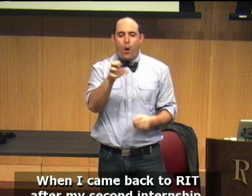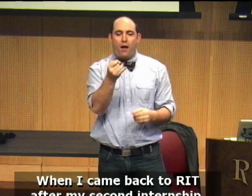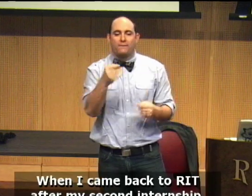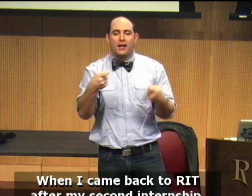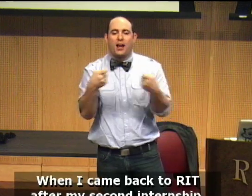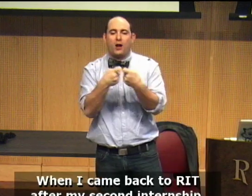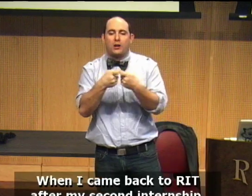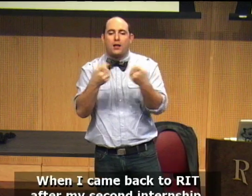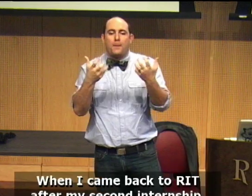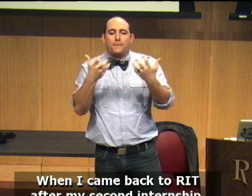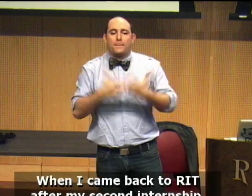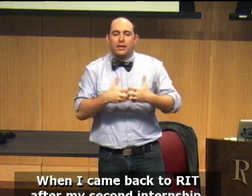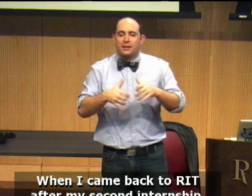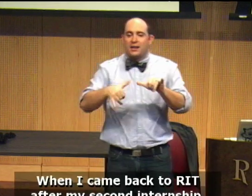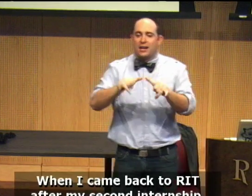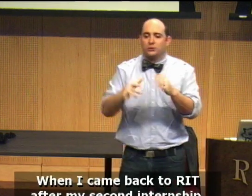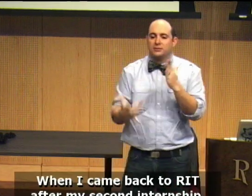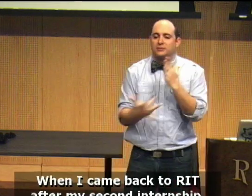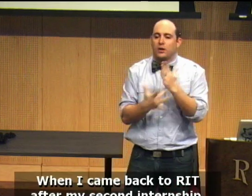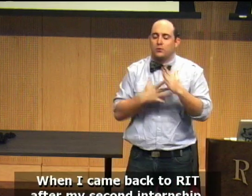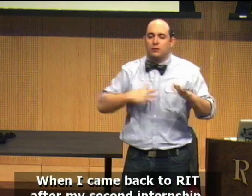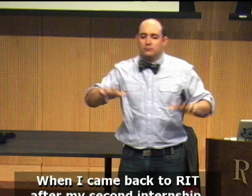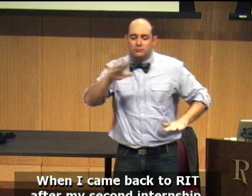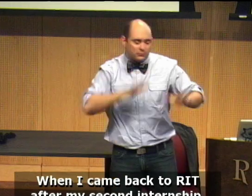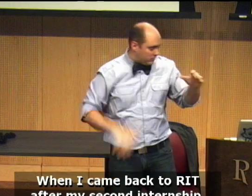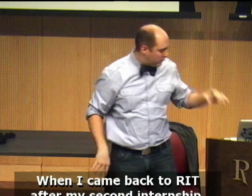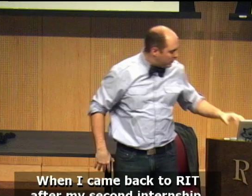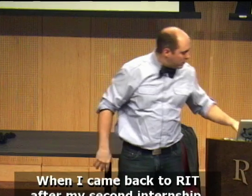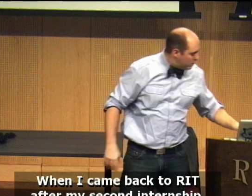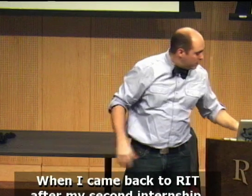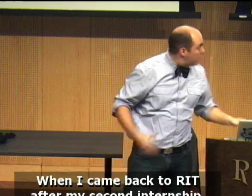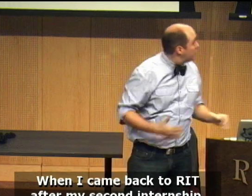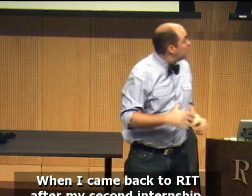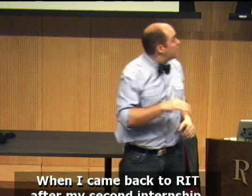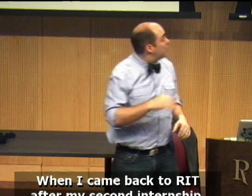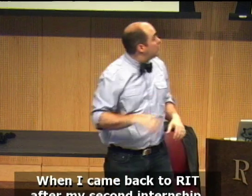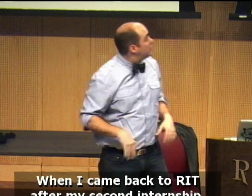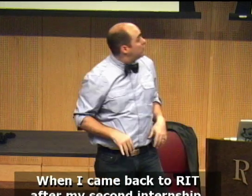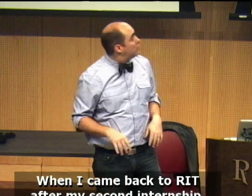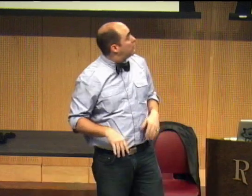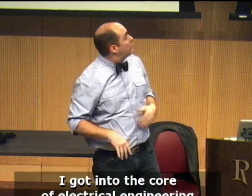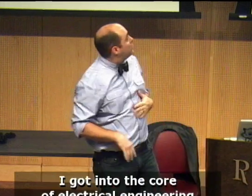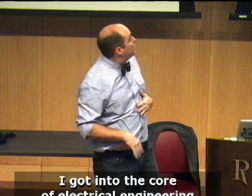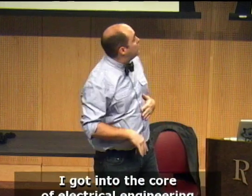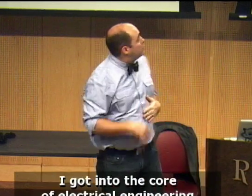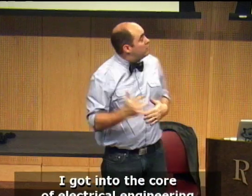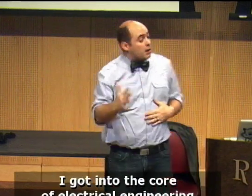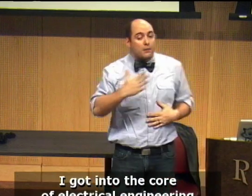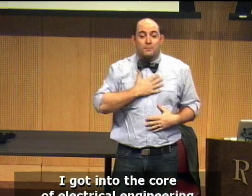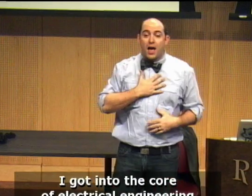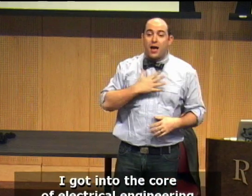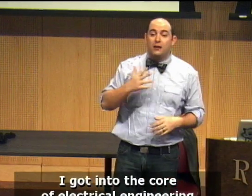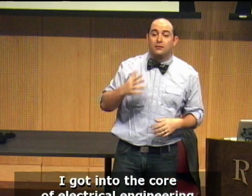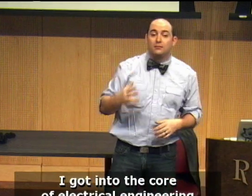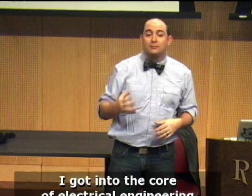When I came back to RIT after my second internship, I got into the core